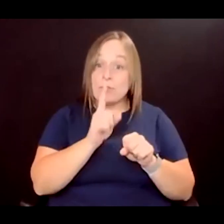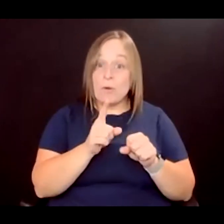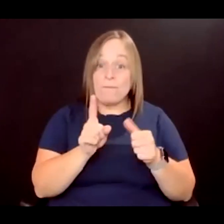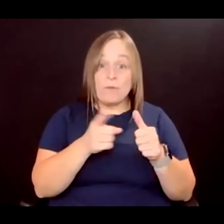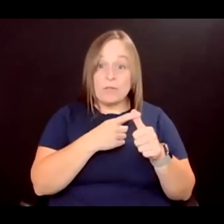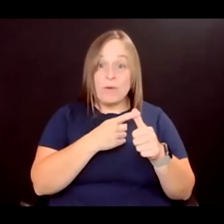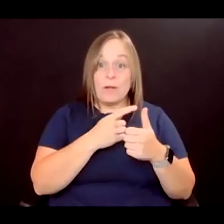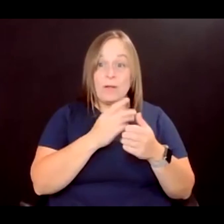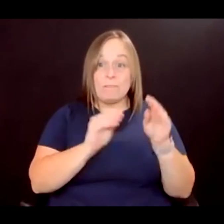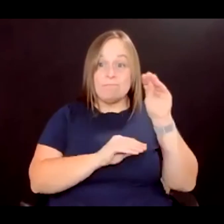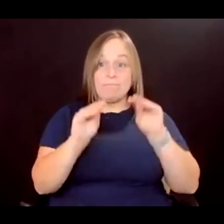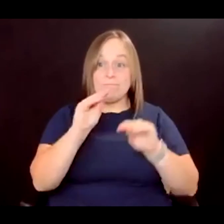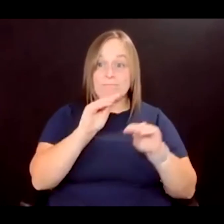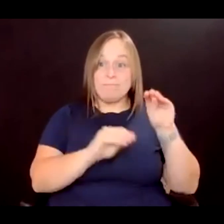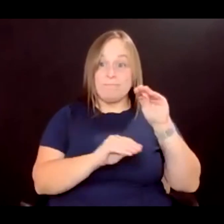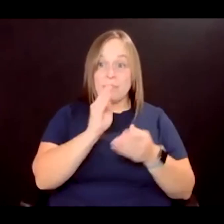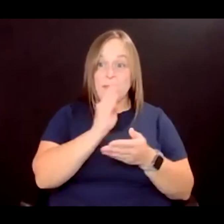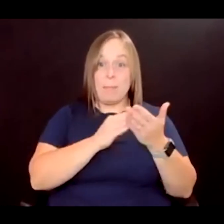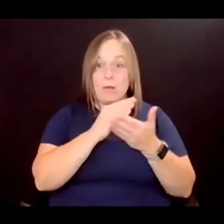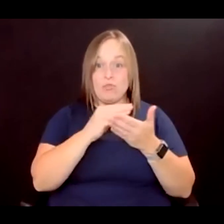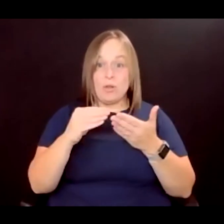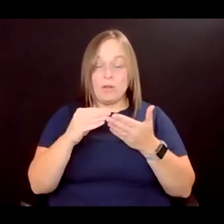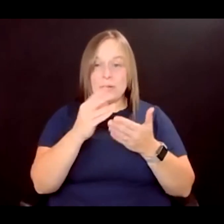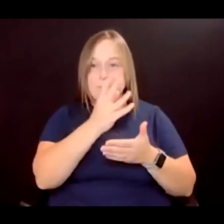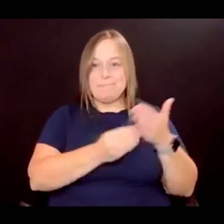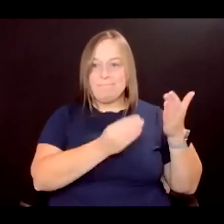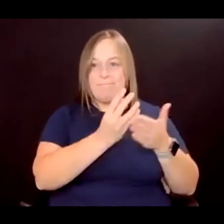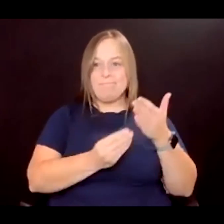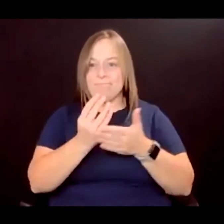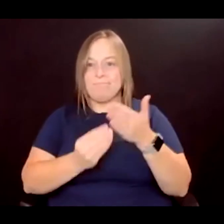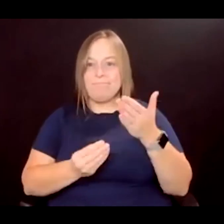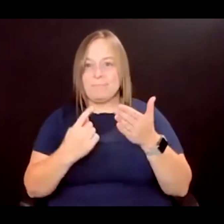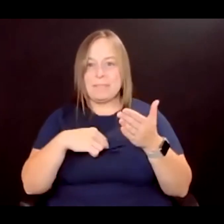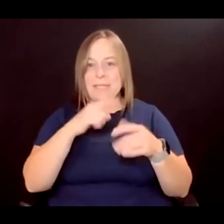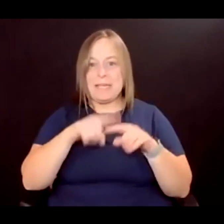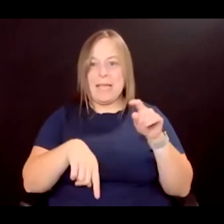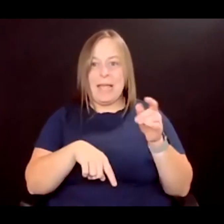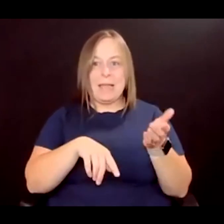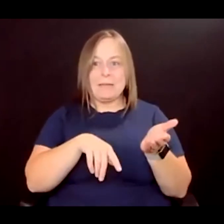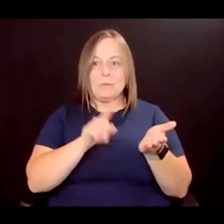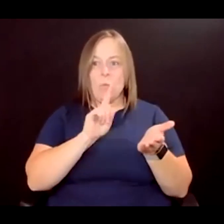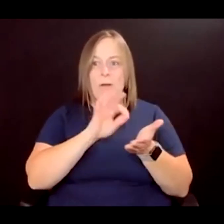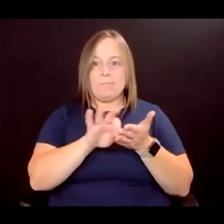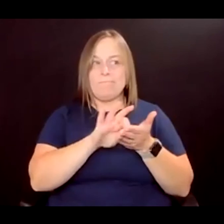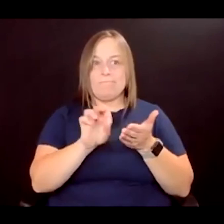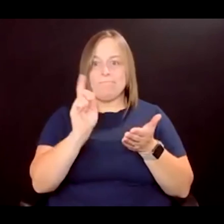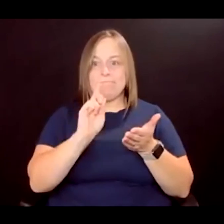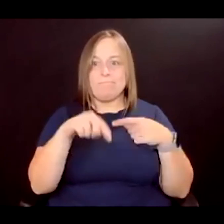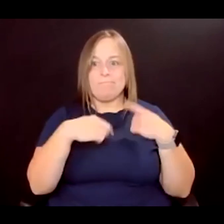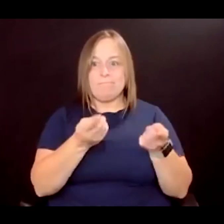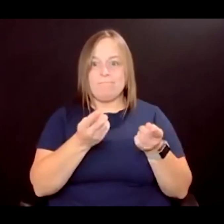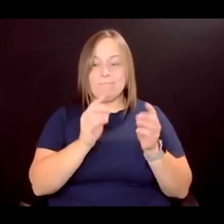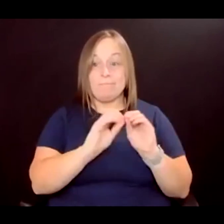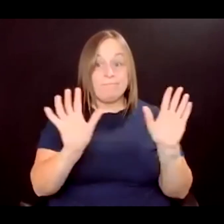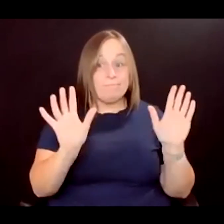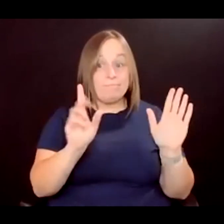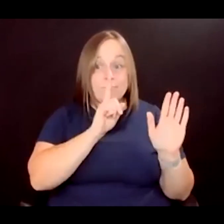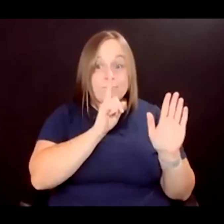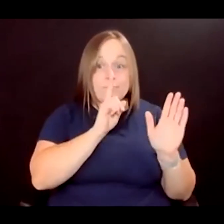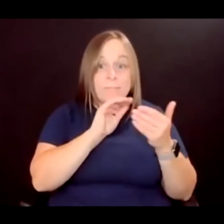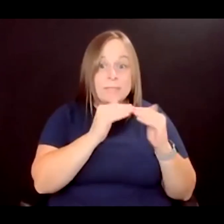over people, but that government should facilitate and scaffold people to have opportunities that they